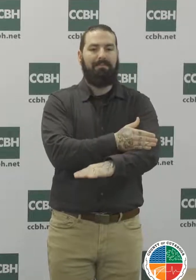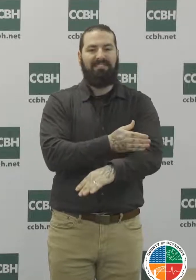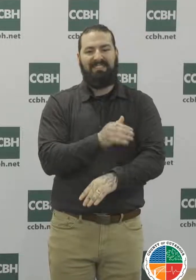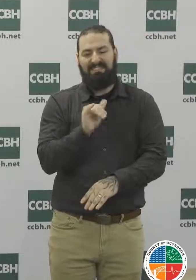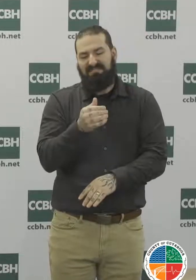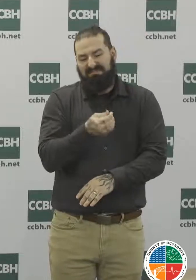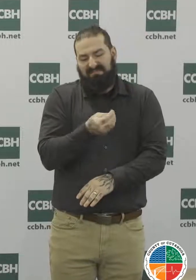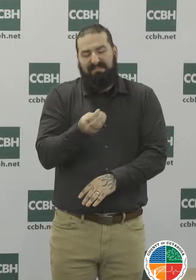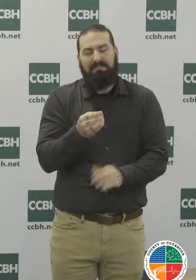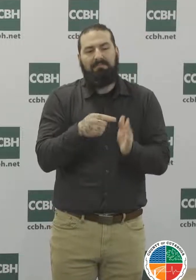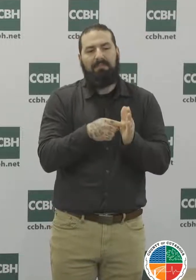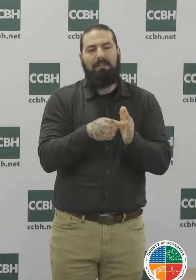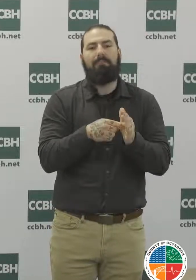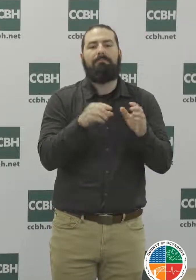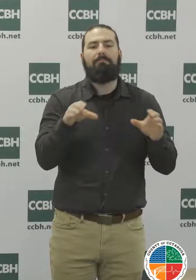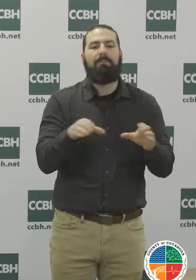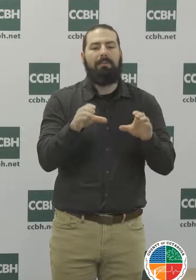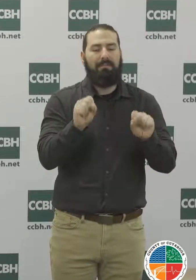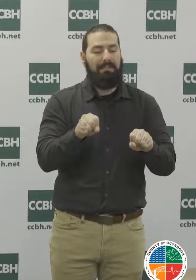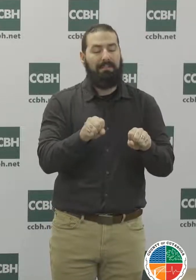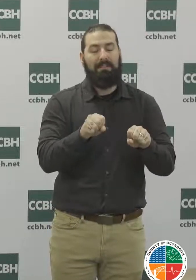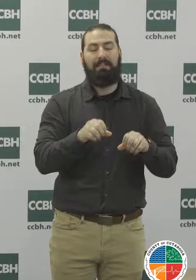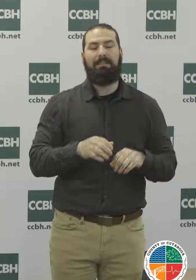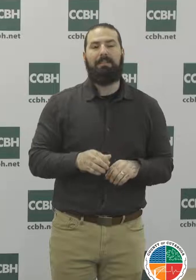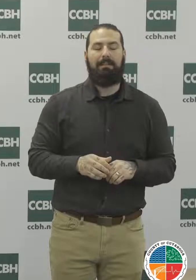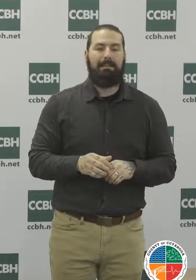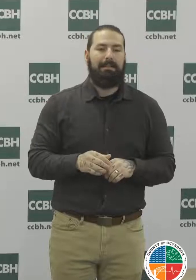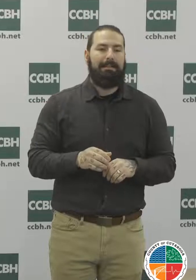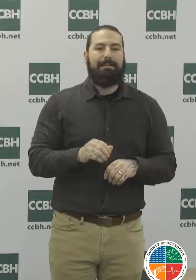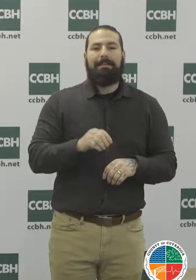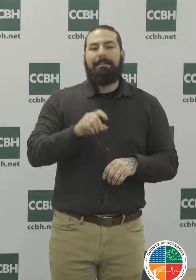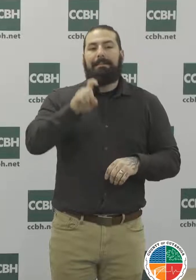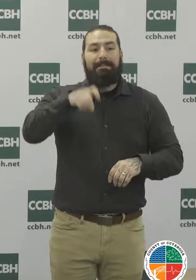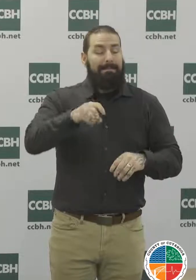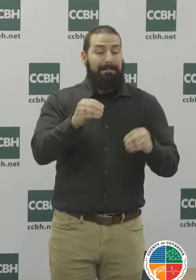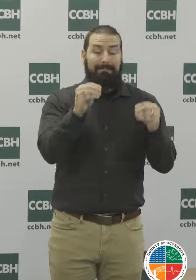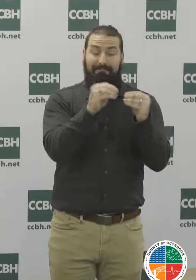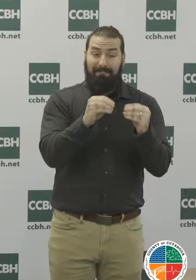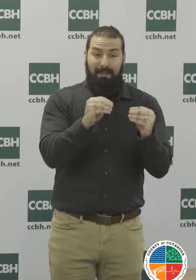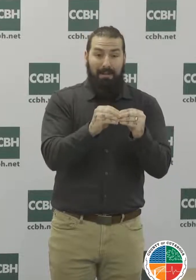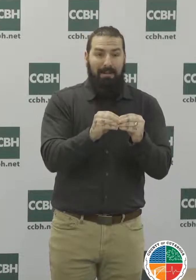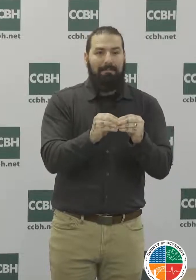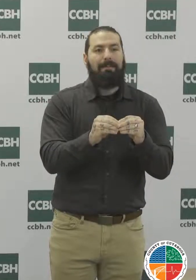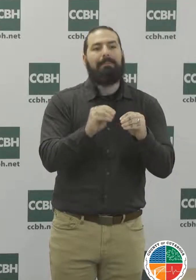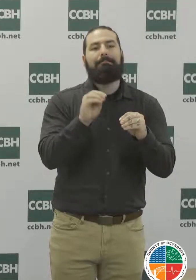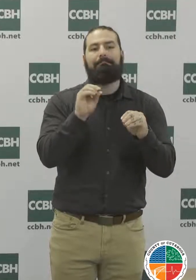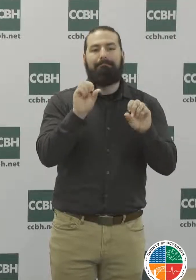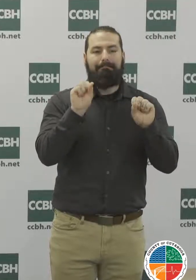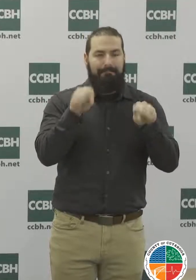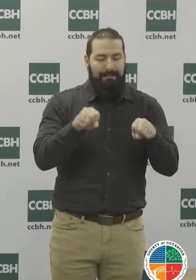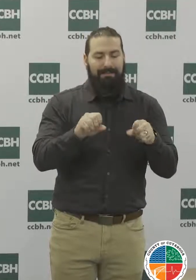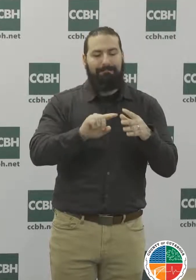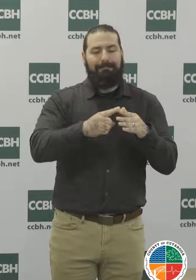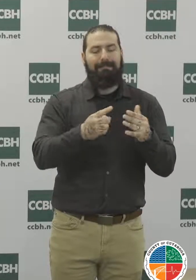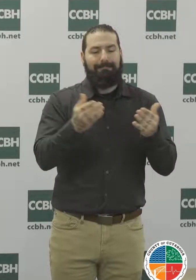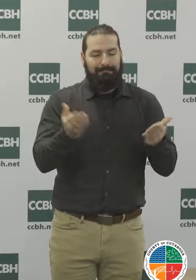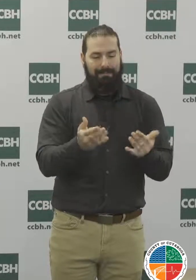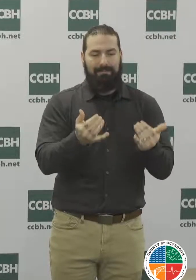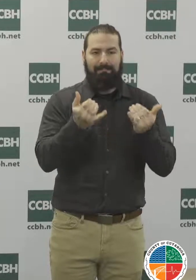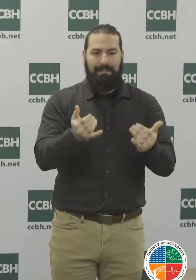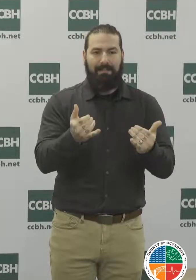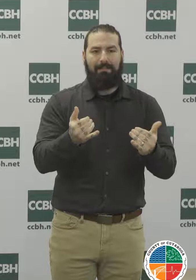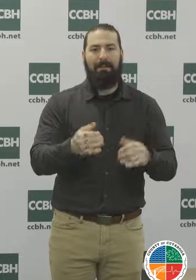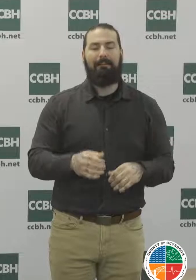few, and they're certainly not sufficient, but they can be done right now, right here, and they'll begin to give